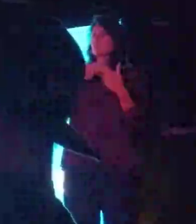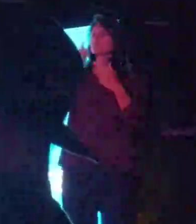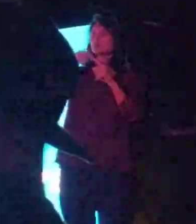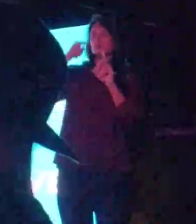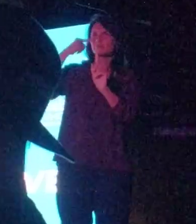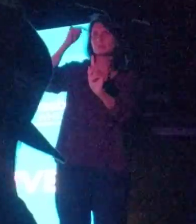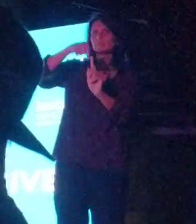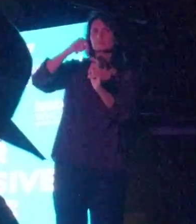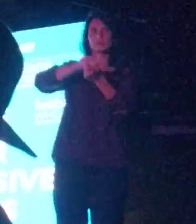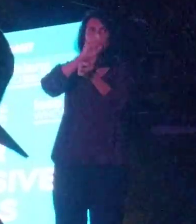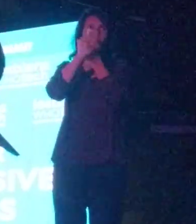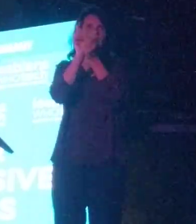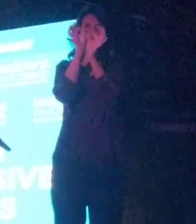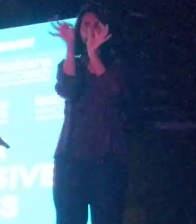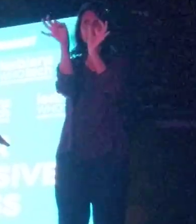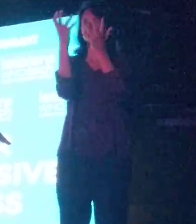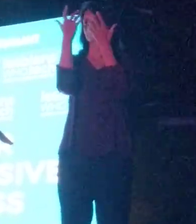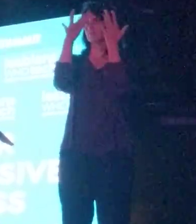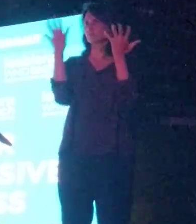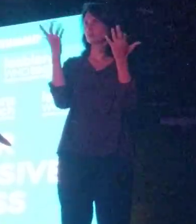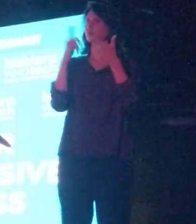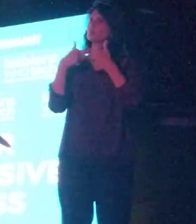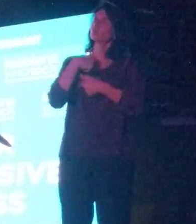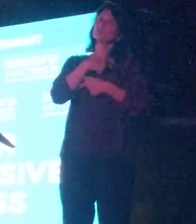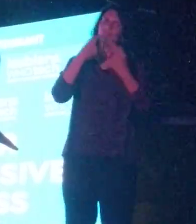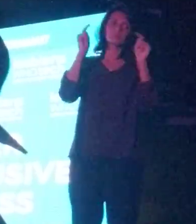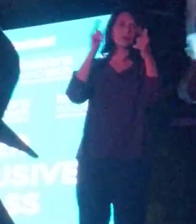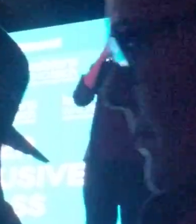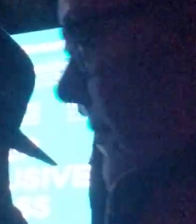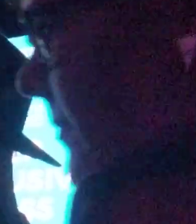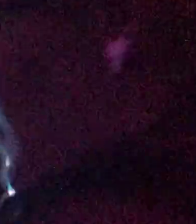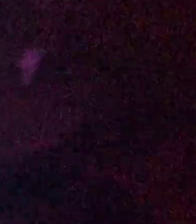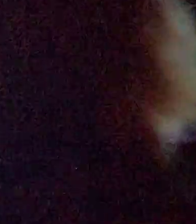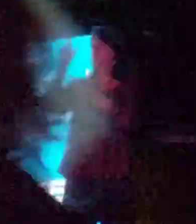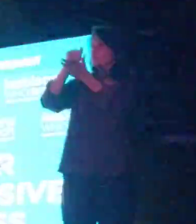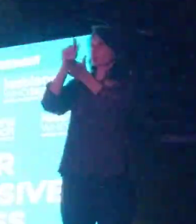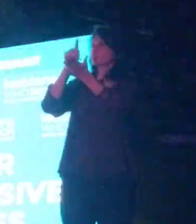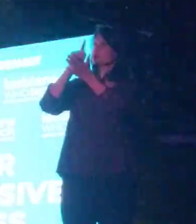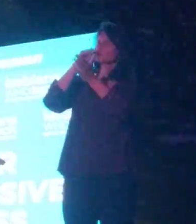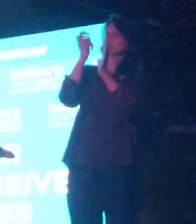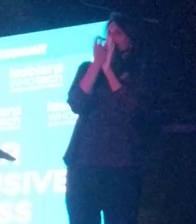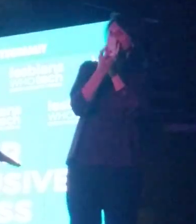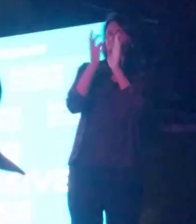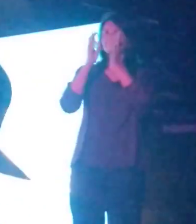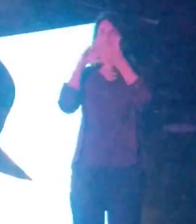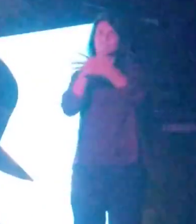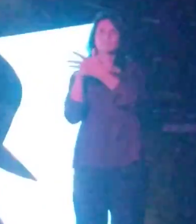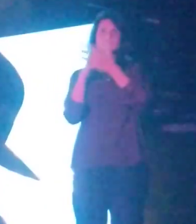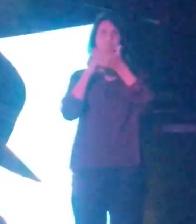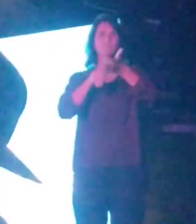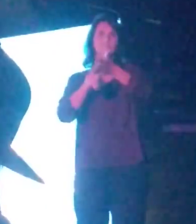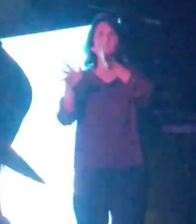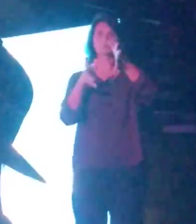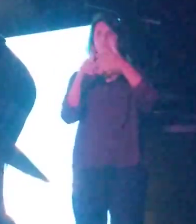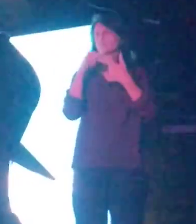so our efforts to try to persuade the press to dive in were not successful. And we